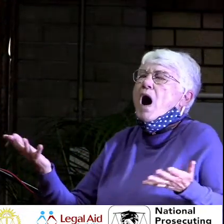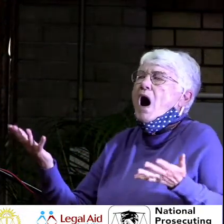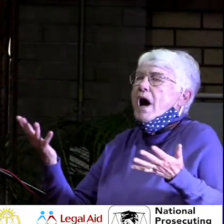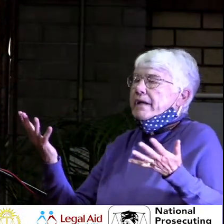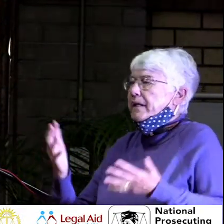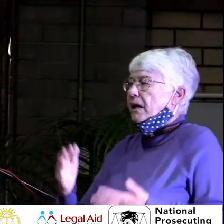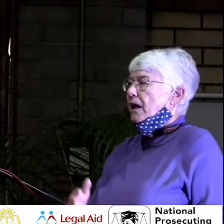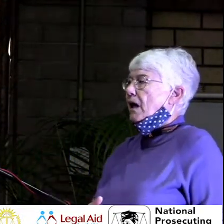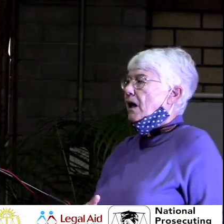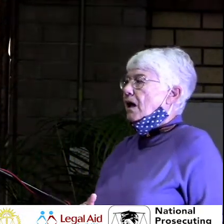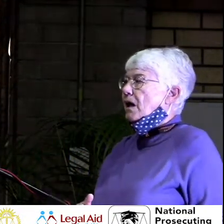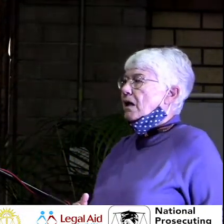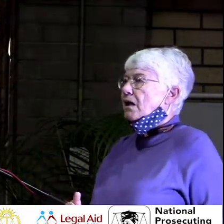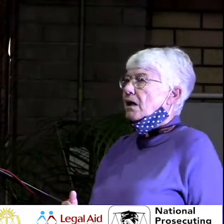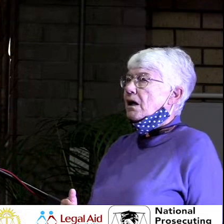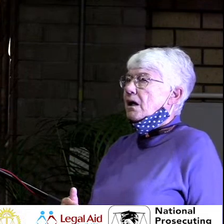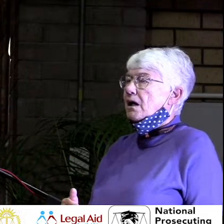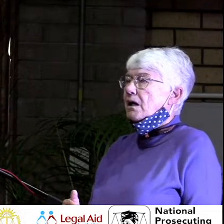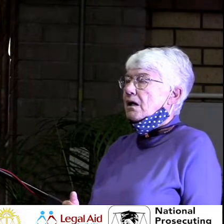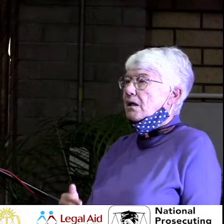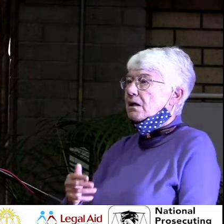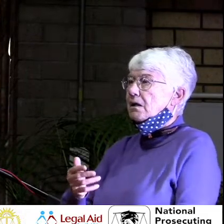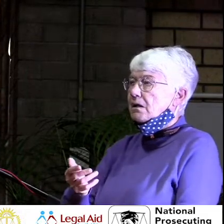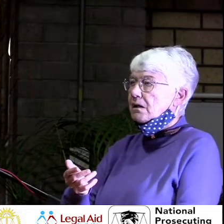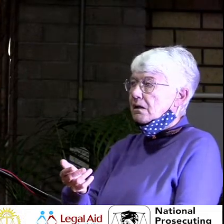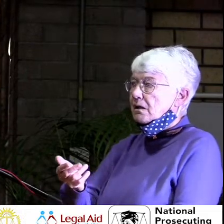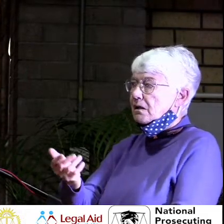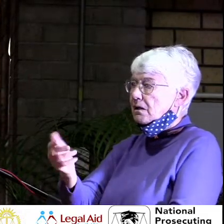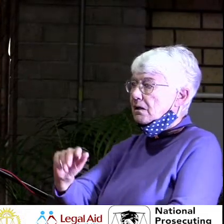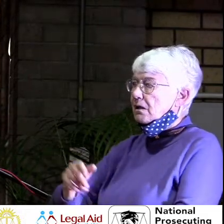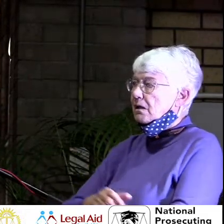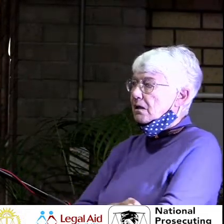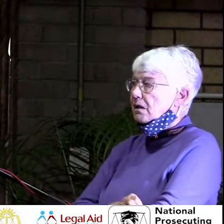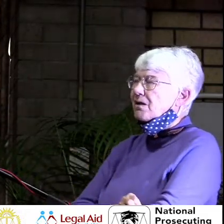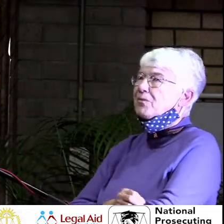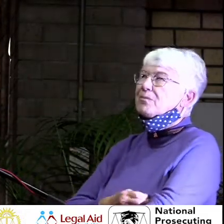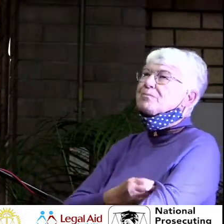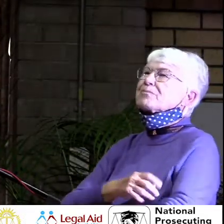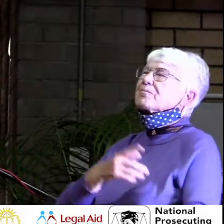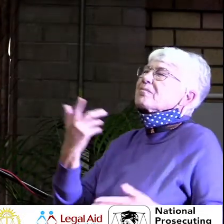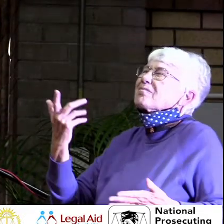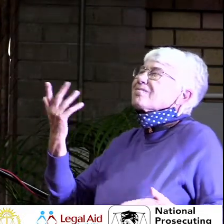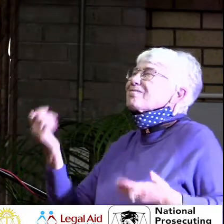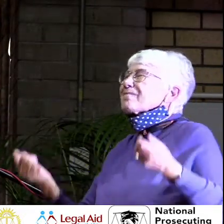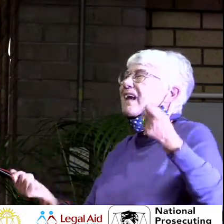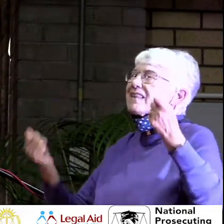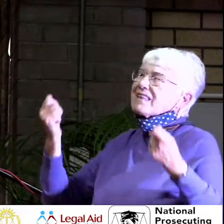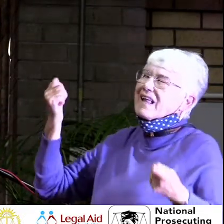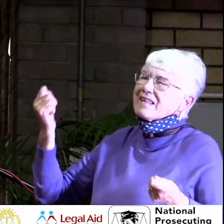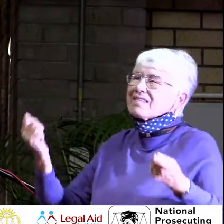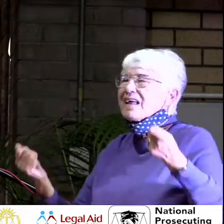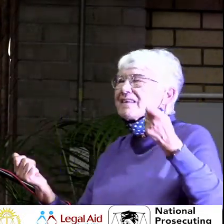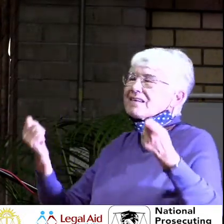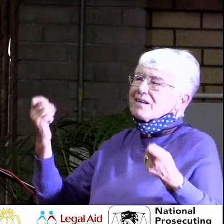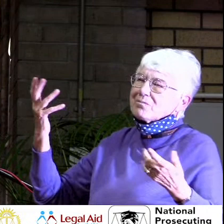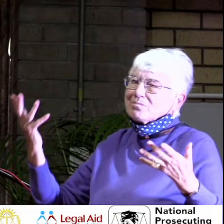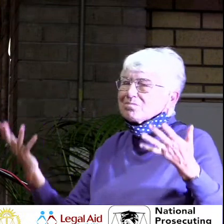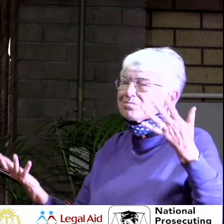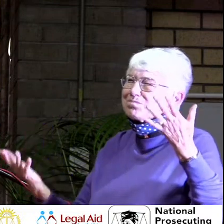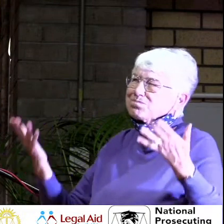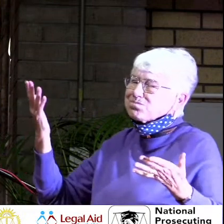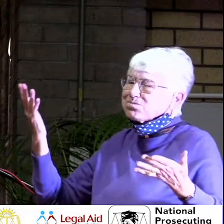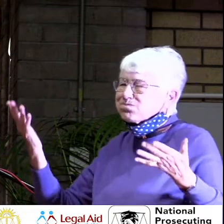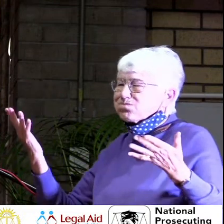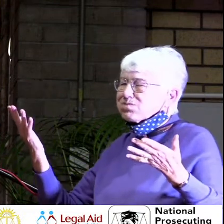It's something I think we need to engage with outside in that it would depend on what are the projects or what are the activities you're wanting to